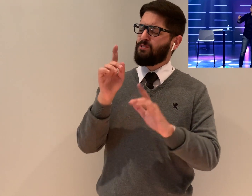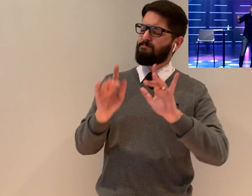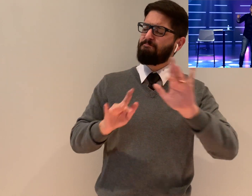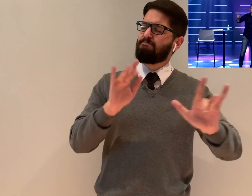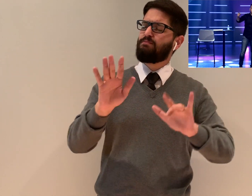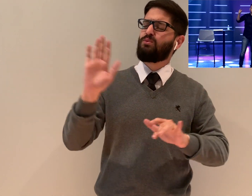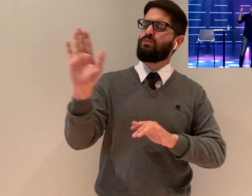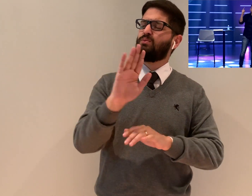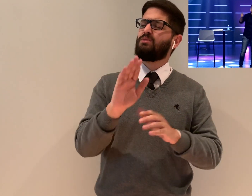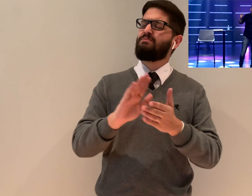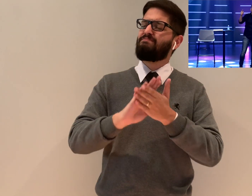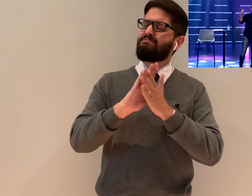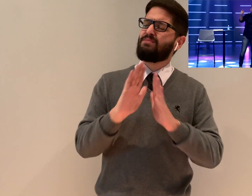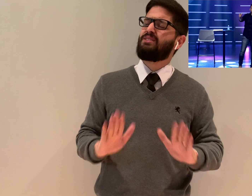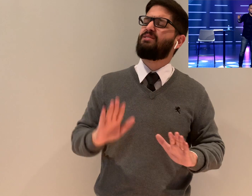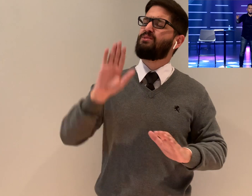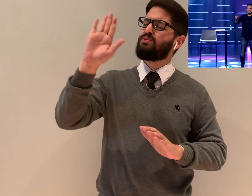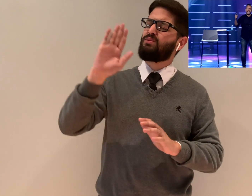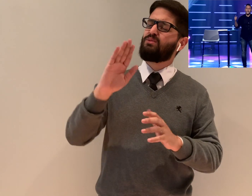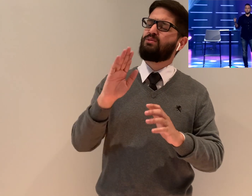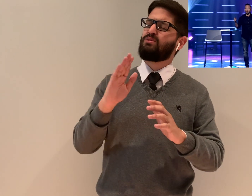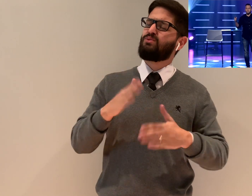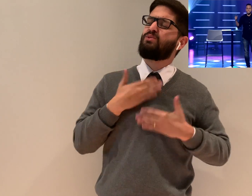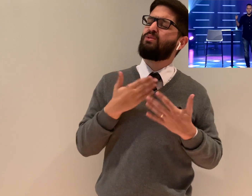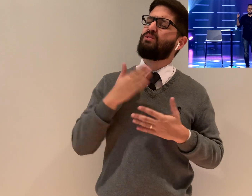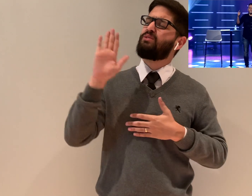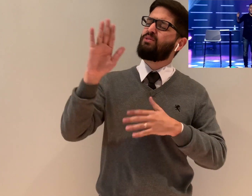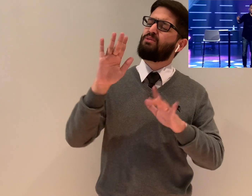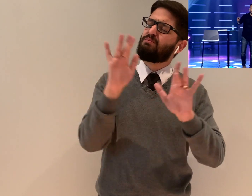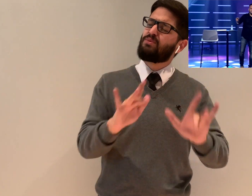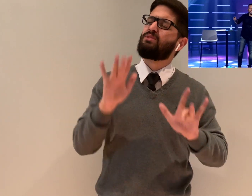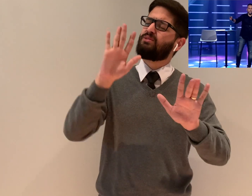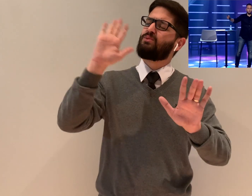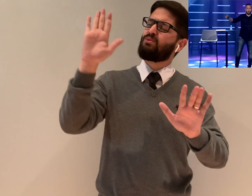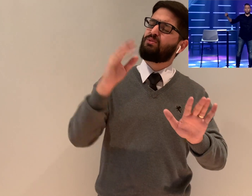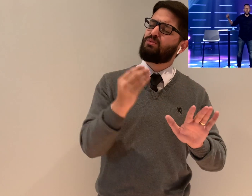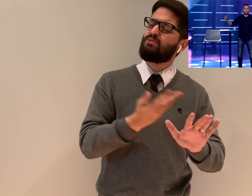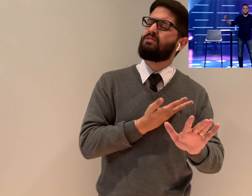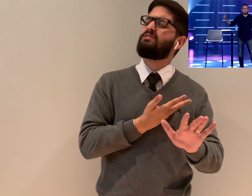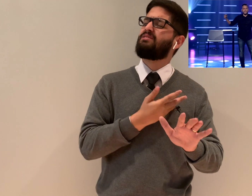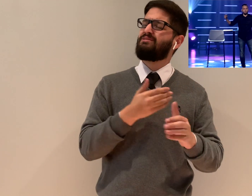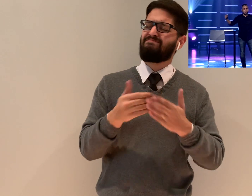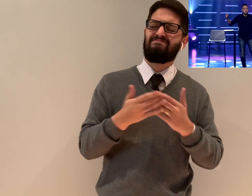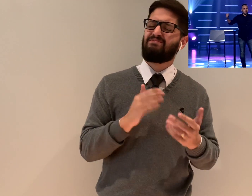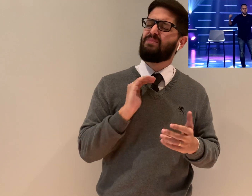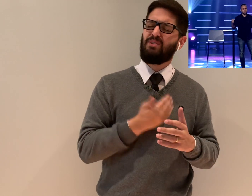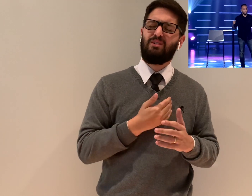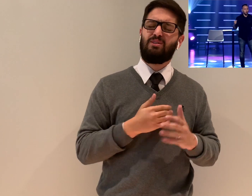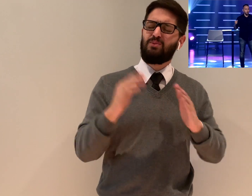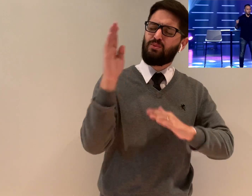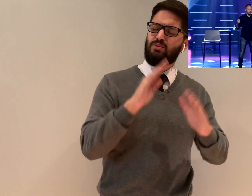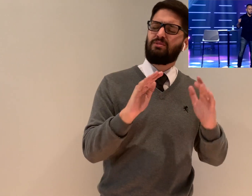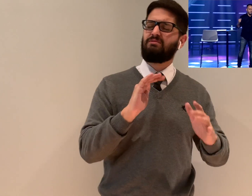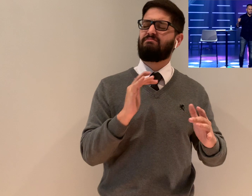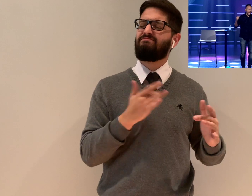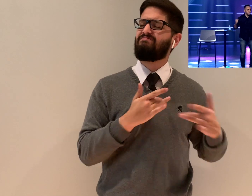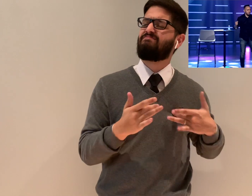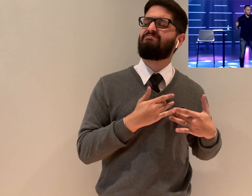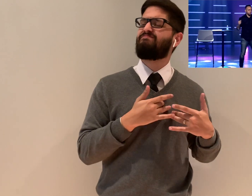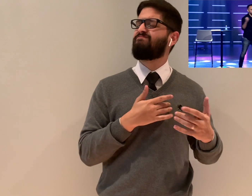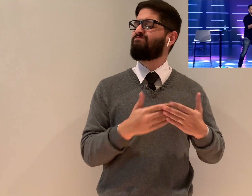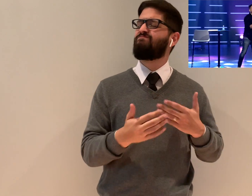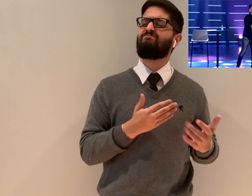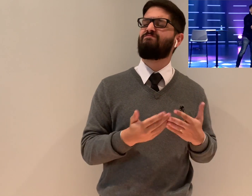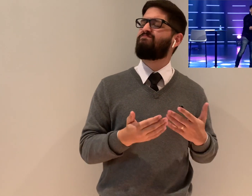joy and your mercy and your grace in light of our anxieties, in light of our worry, in light of our concern, in light